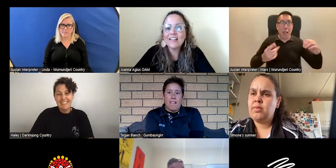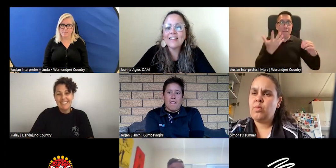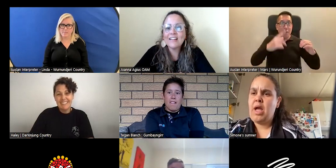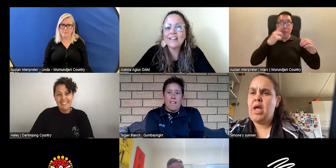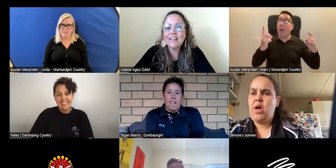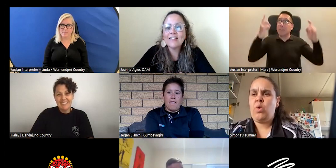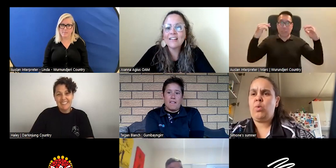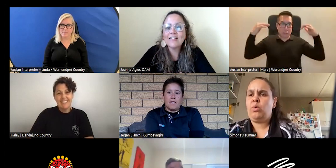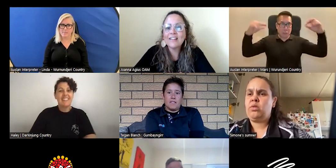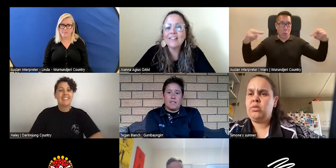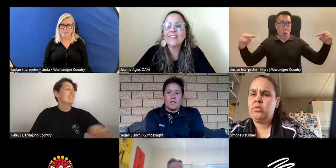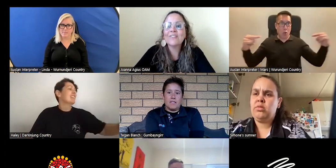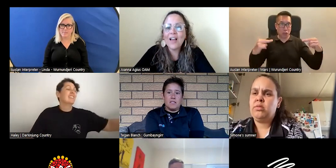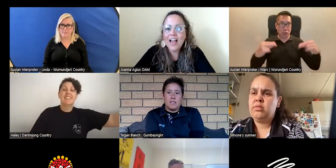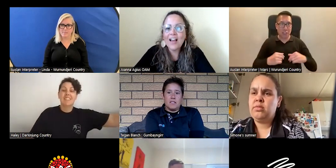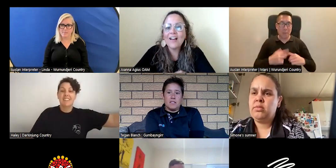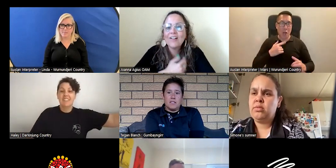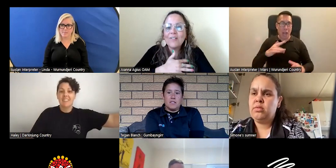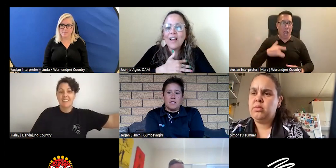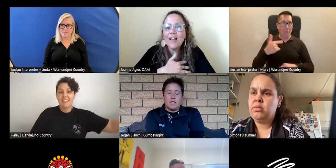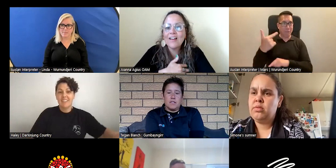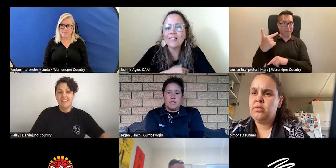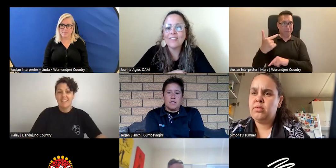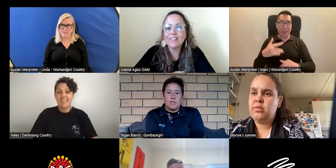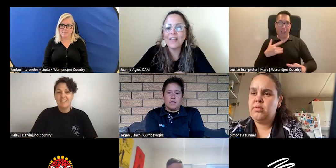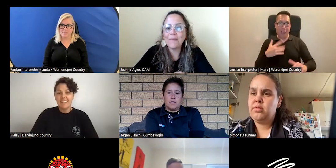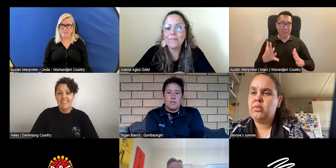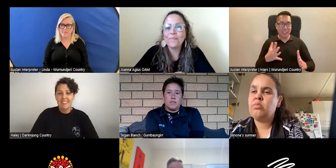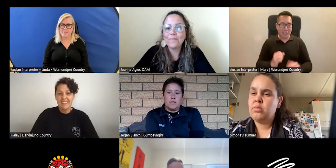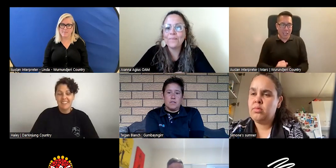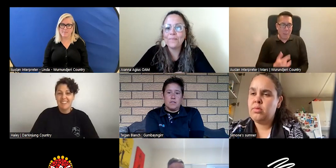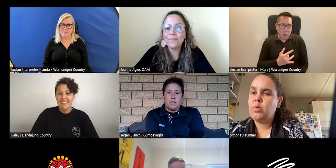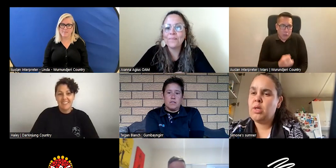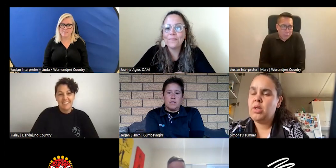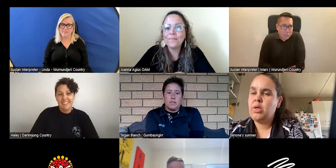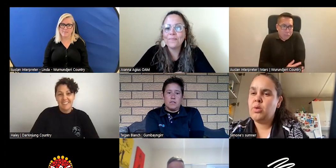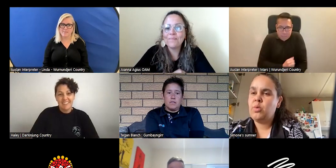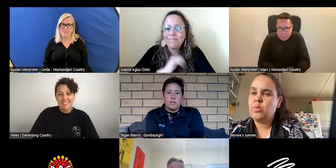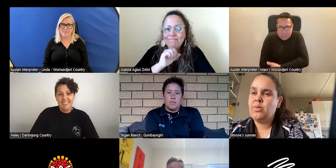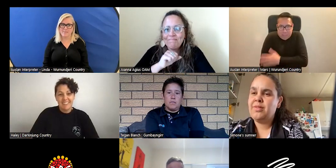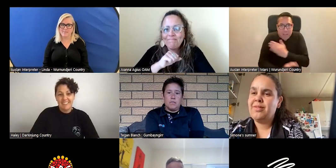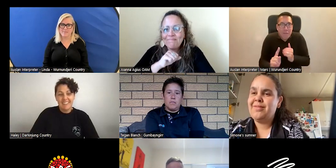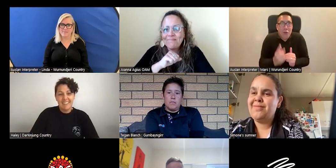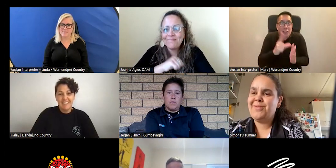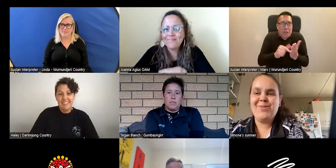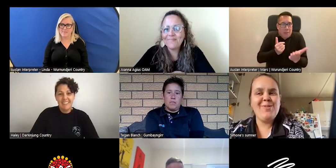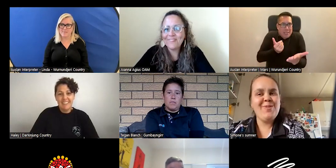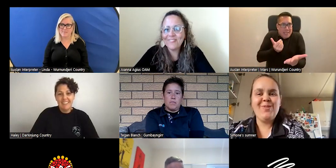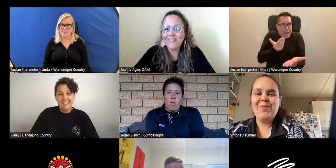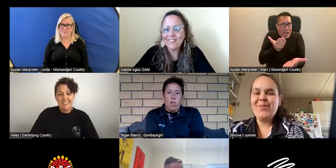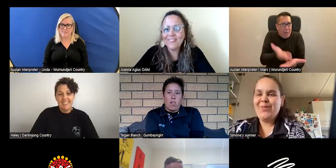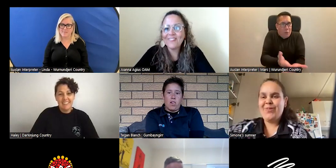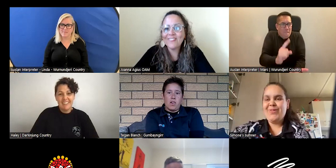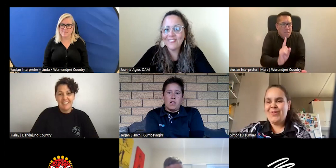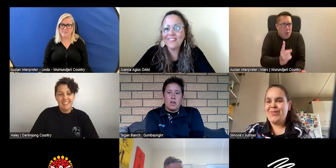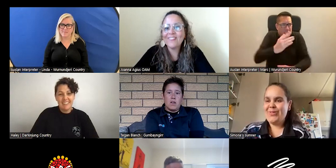it as he done it live. Big emotional day. Was all getting goosebumps because it was the first time it was being tabled in our First Nations